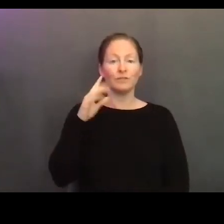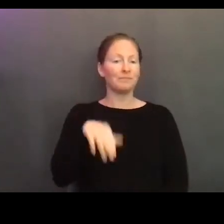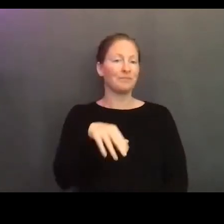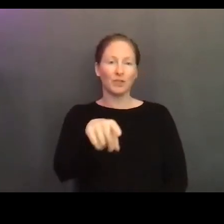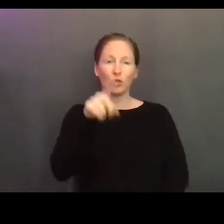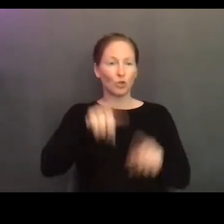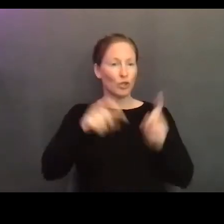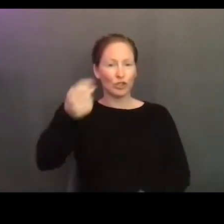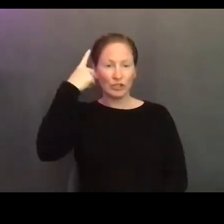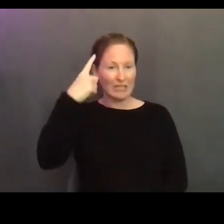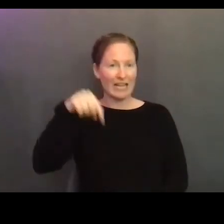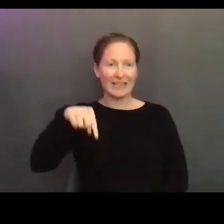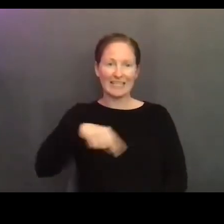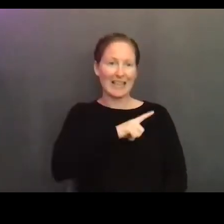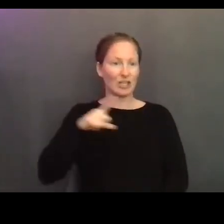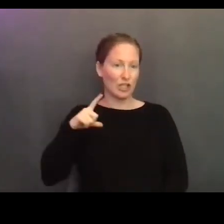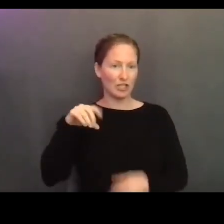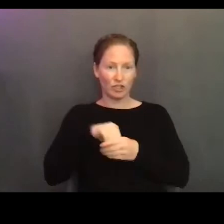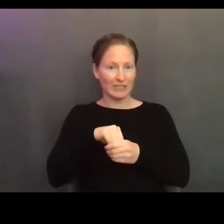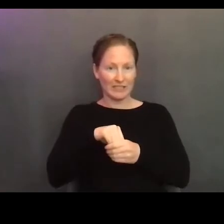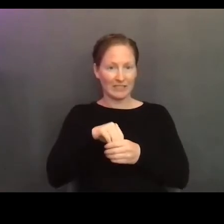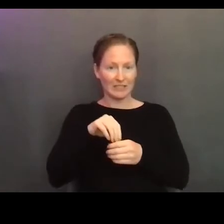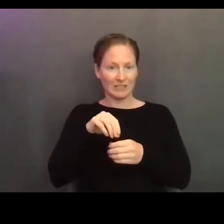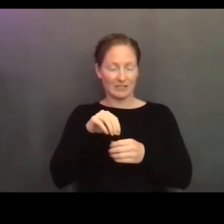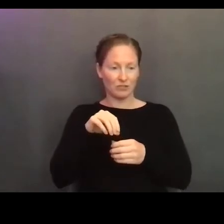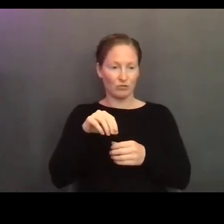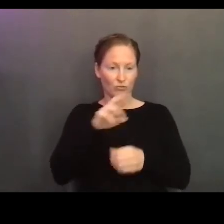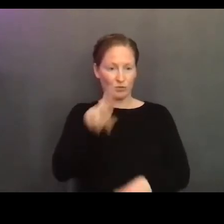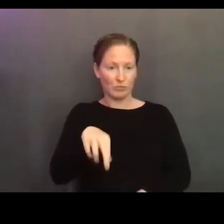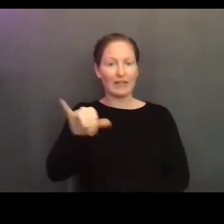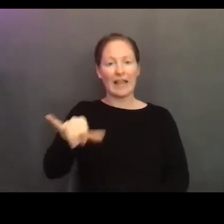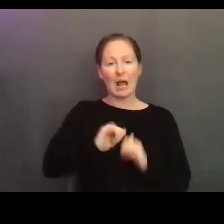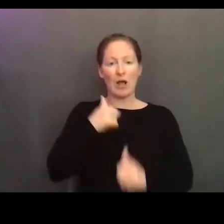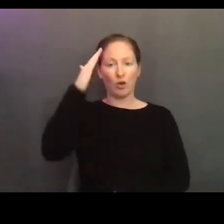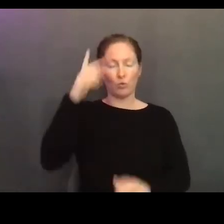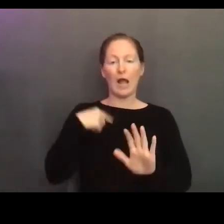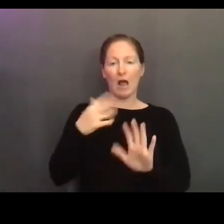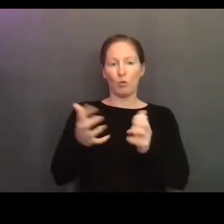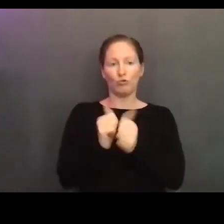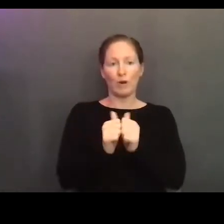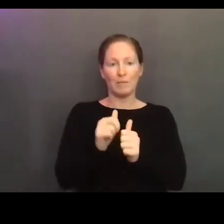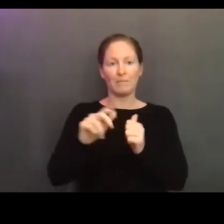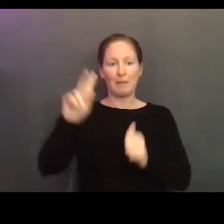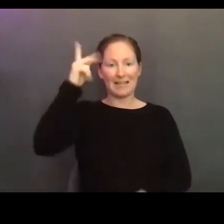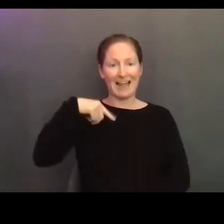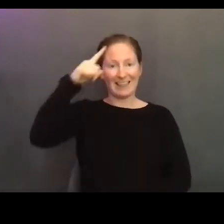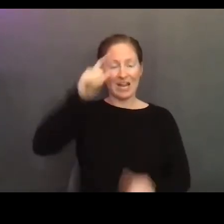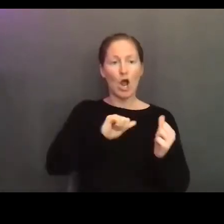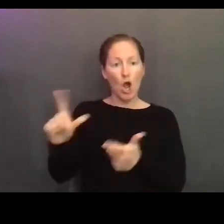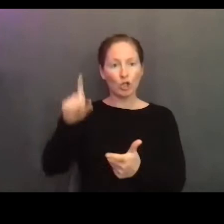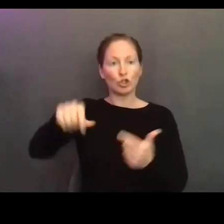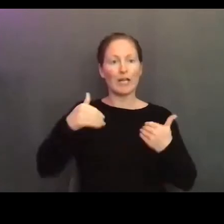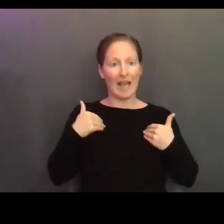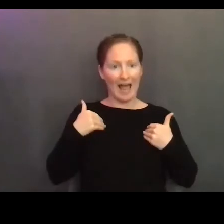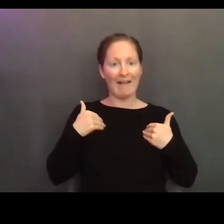understand the legislation coming out of Richmond. And that's when I knew I wanted to run for politics. Look, I think everyone deserves a voice. I picked the office